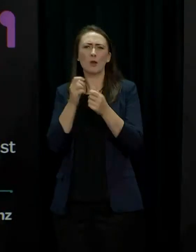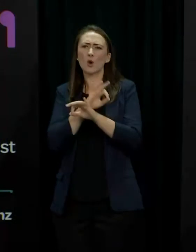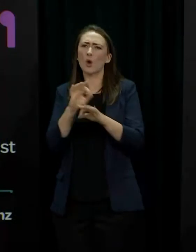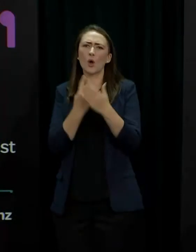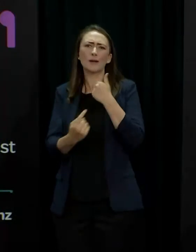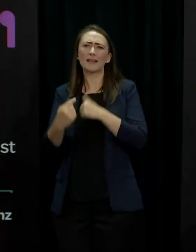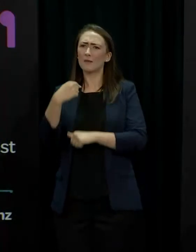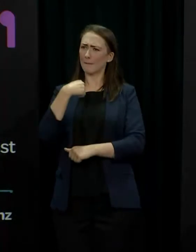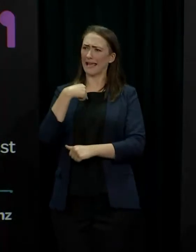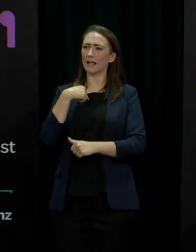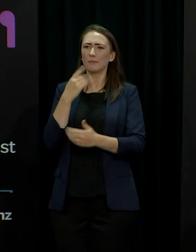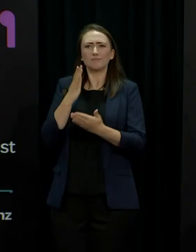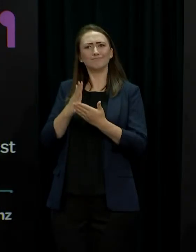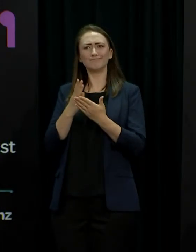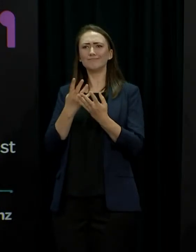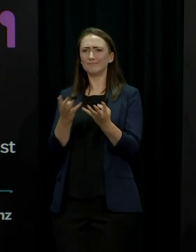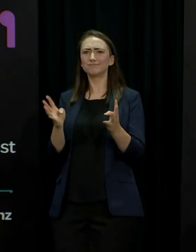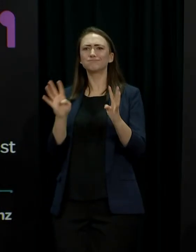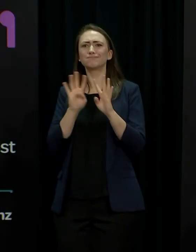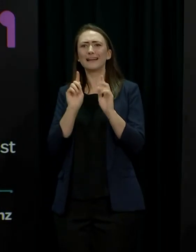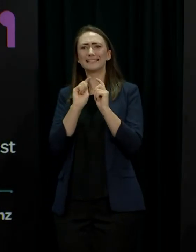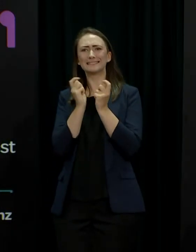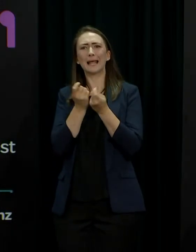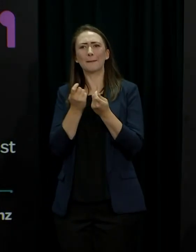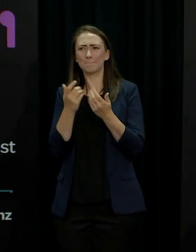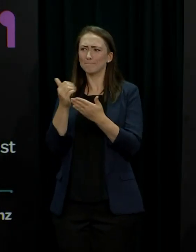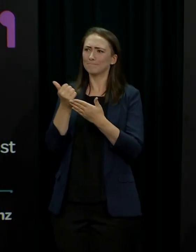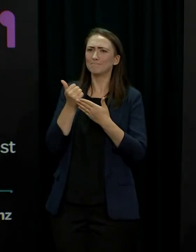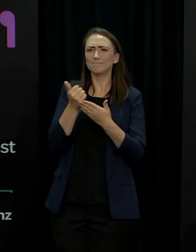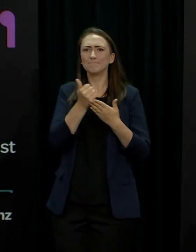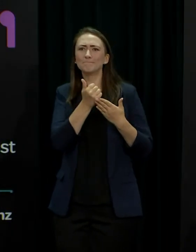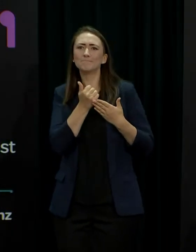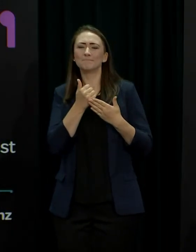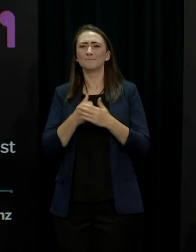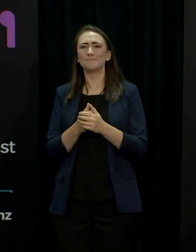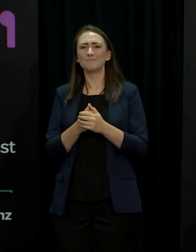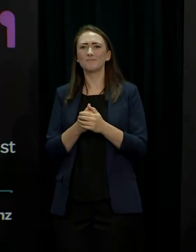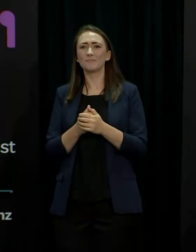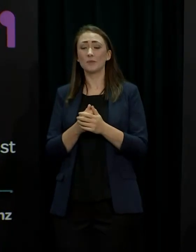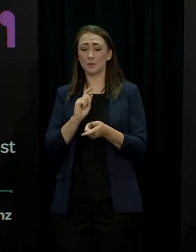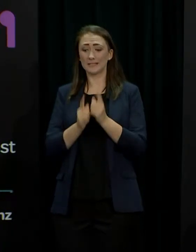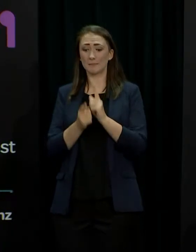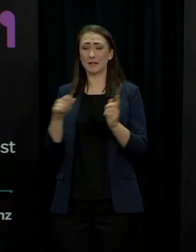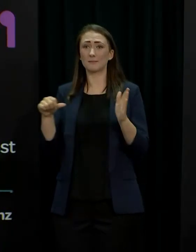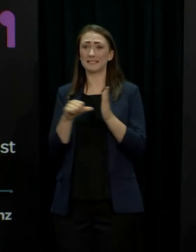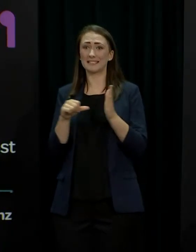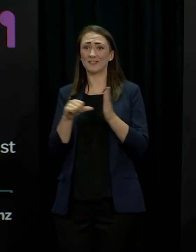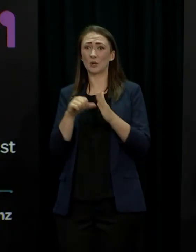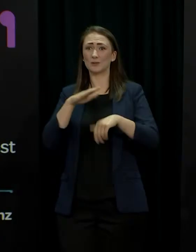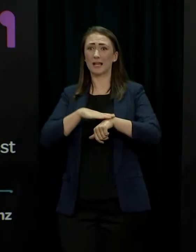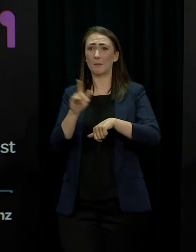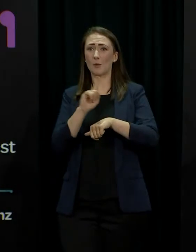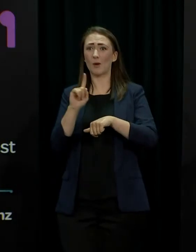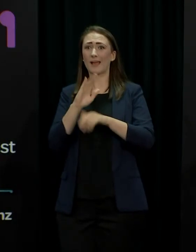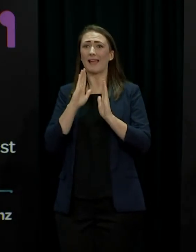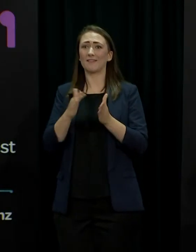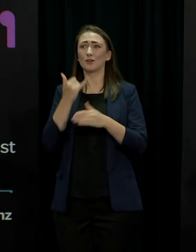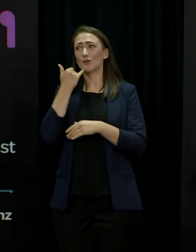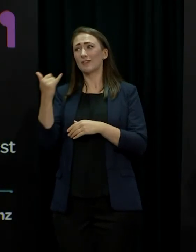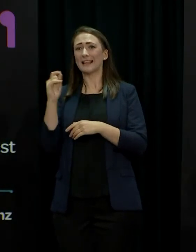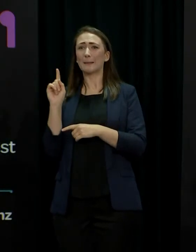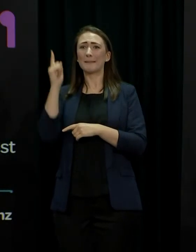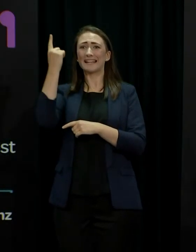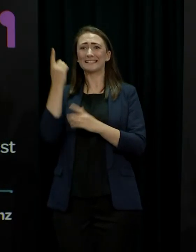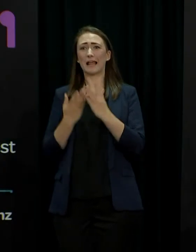in many respects through those very tough times, and as I sat down and steeled myself to ring the Minister at all hours of the day and night, one of the things